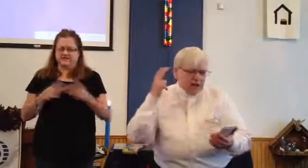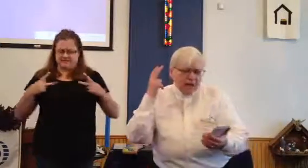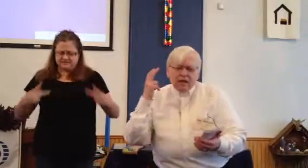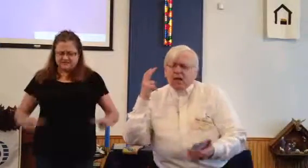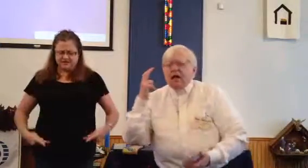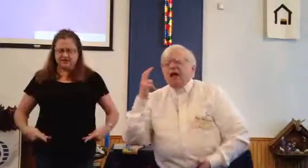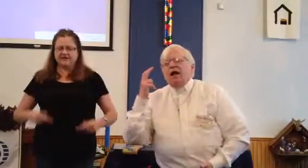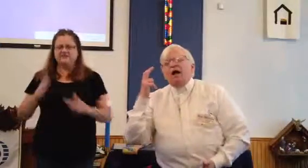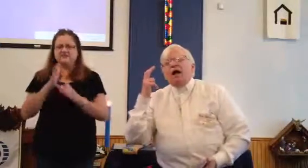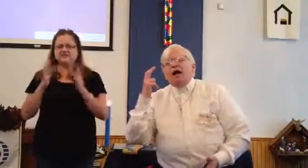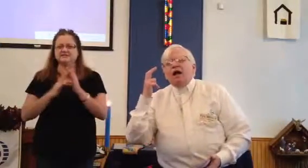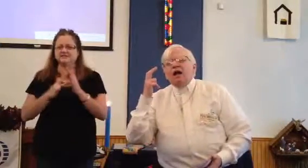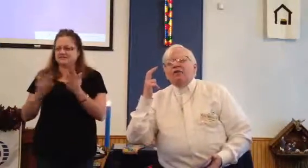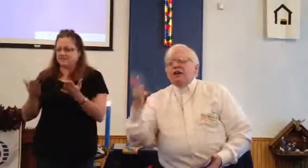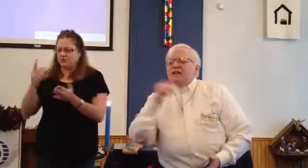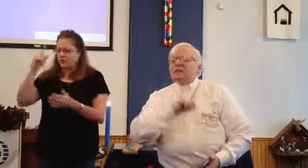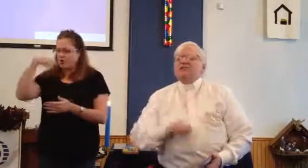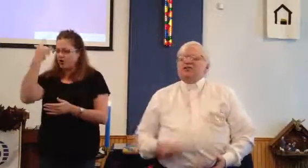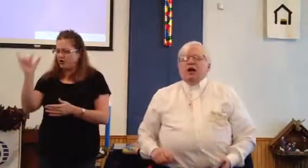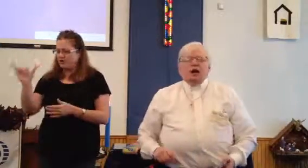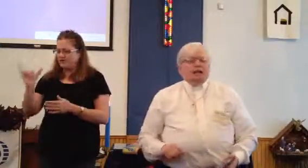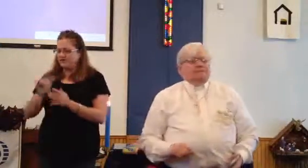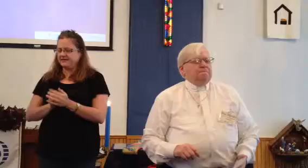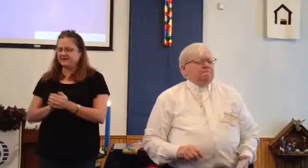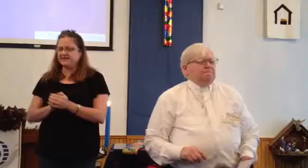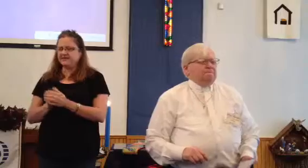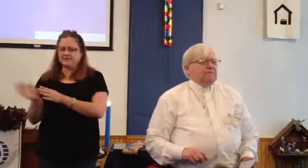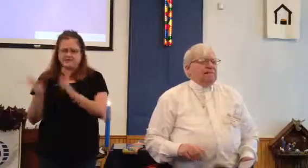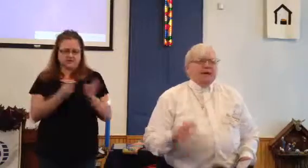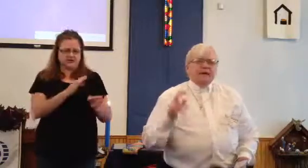Jesus. The Gospel of John